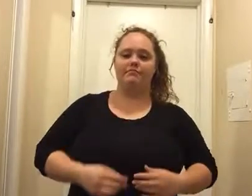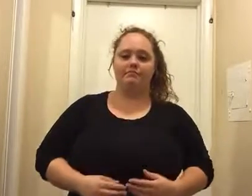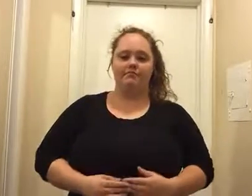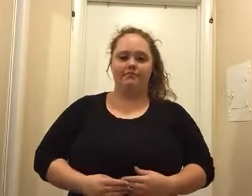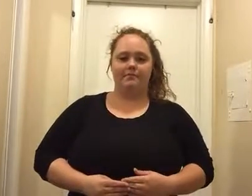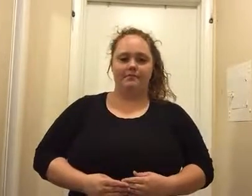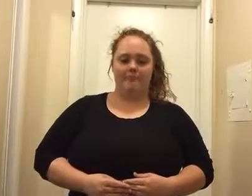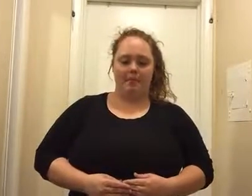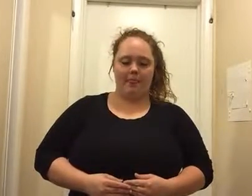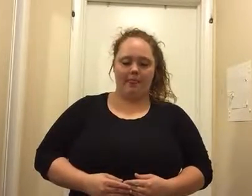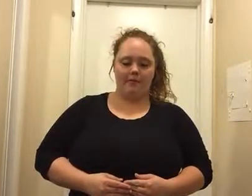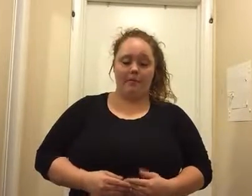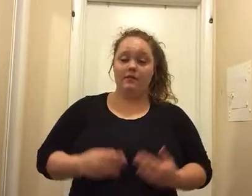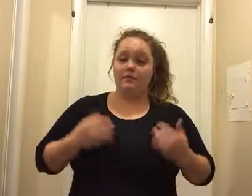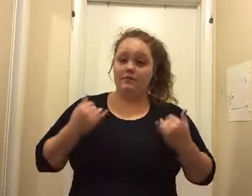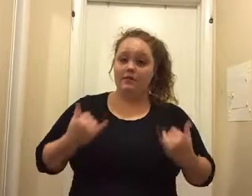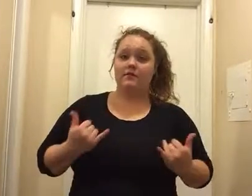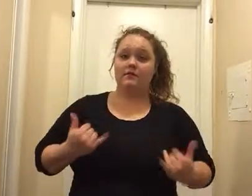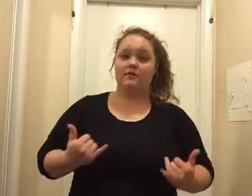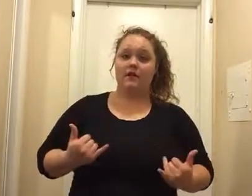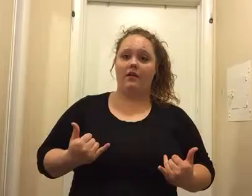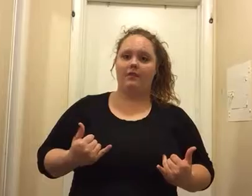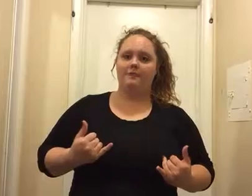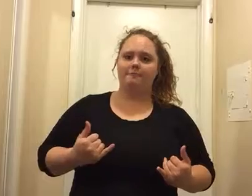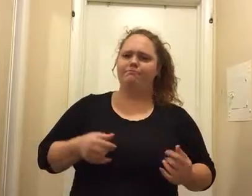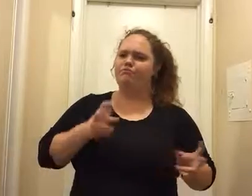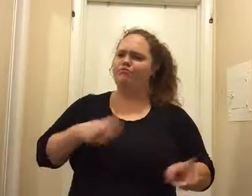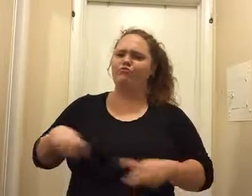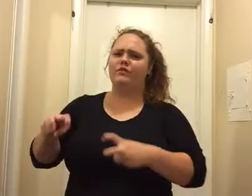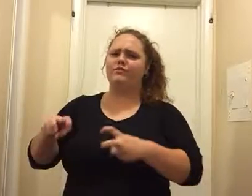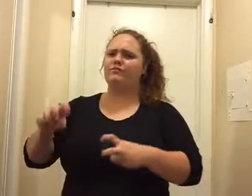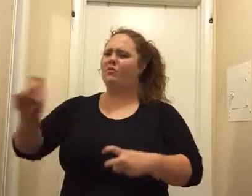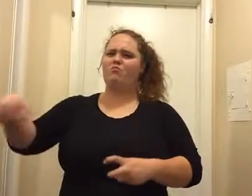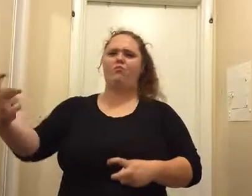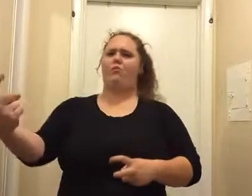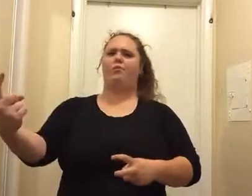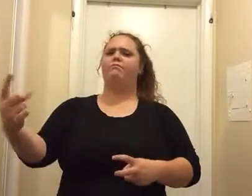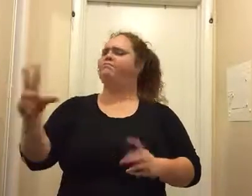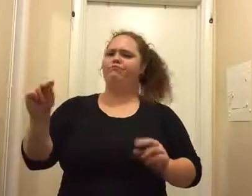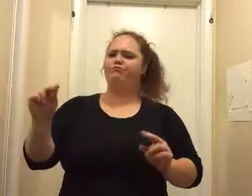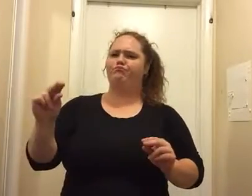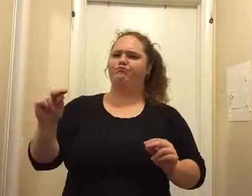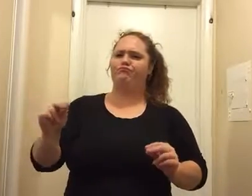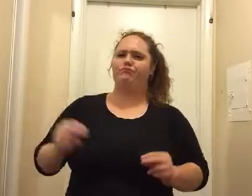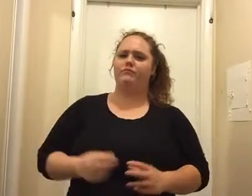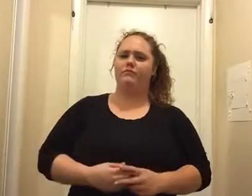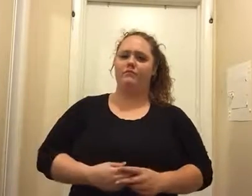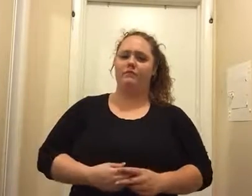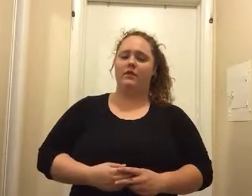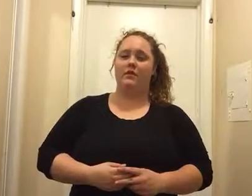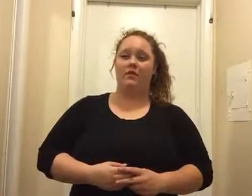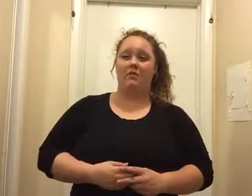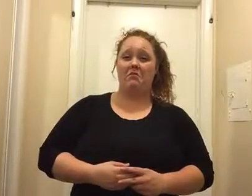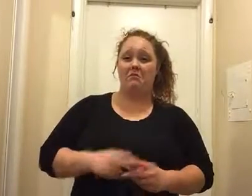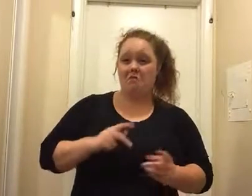merely transferring power from one administration to another or from one party to another, but we